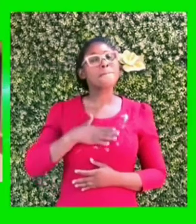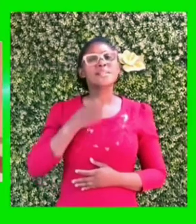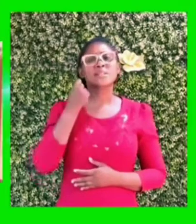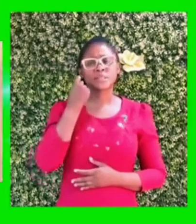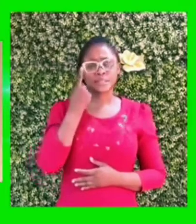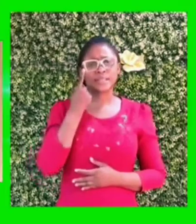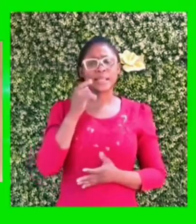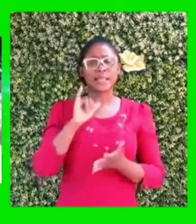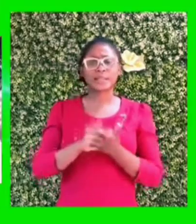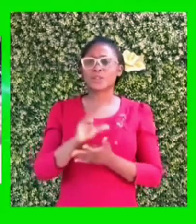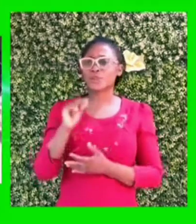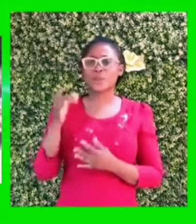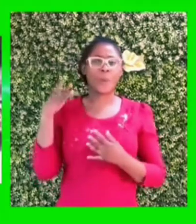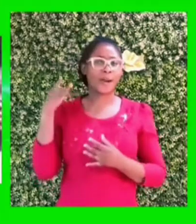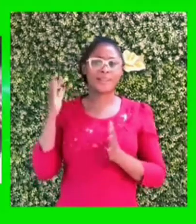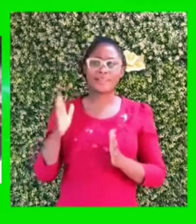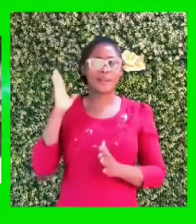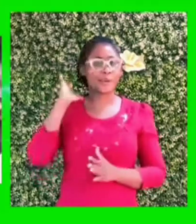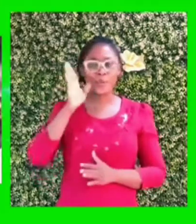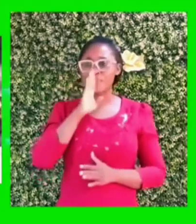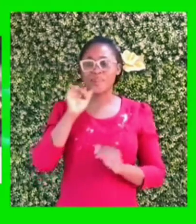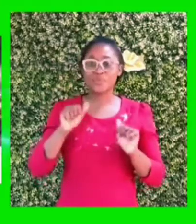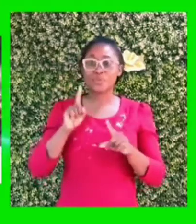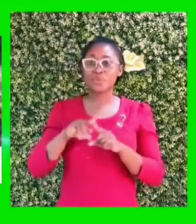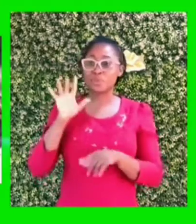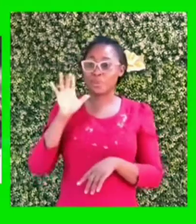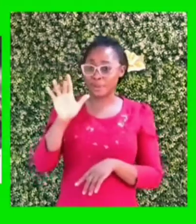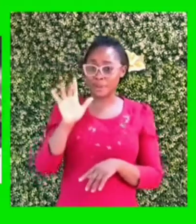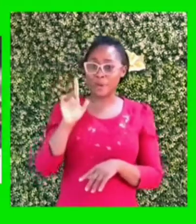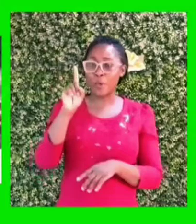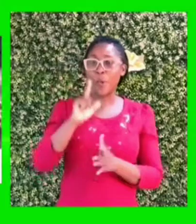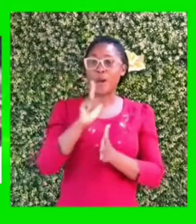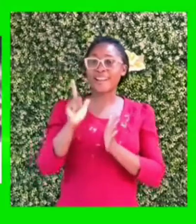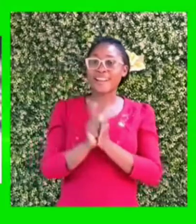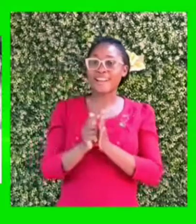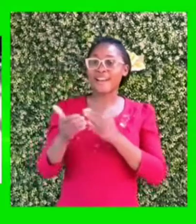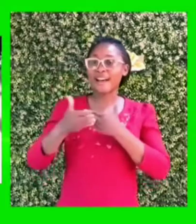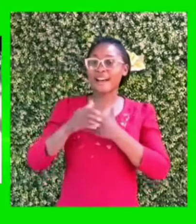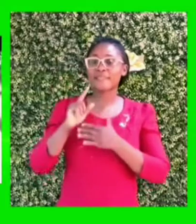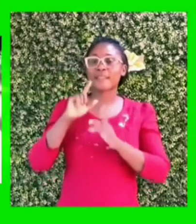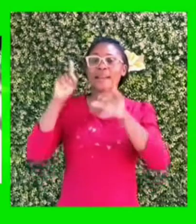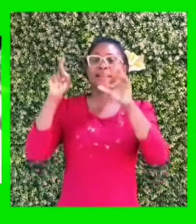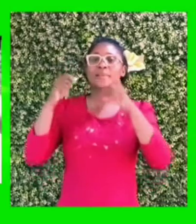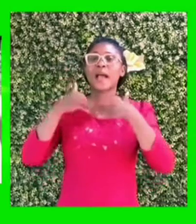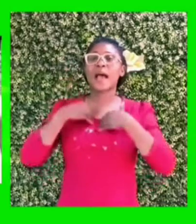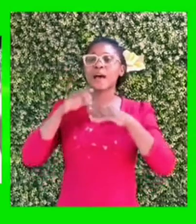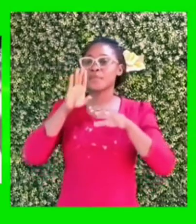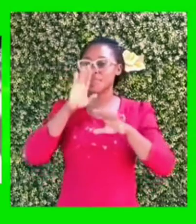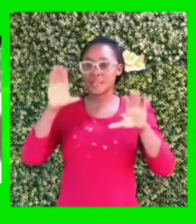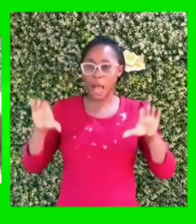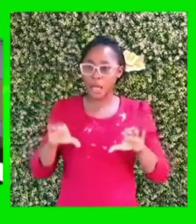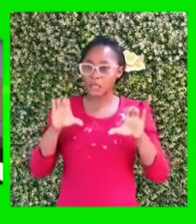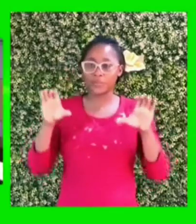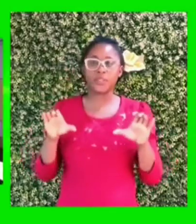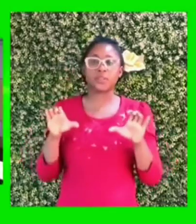Please note that no candidate will be able to log in 1 hour after the examination has been